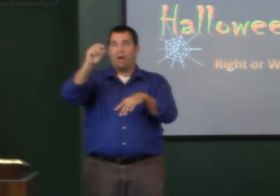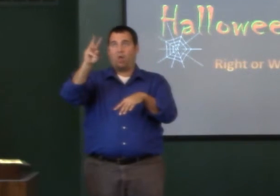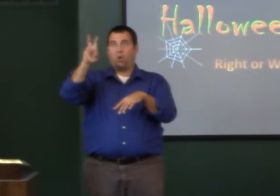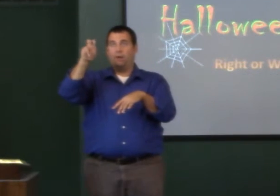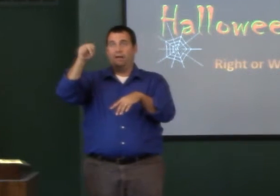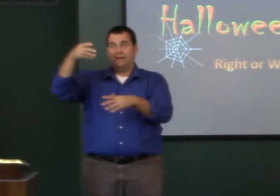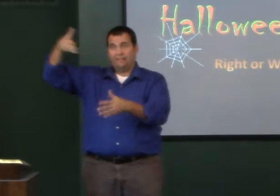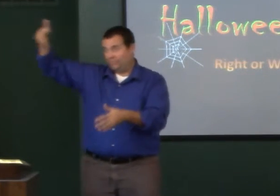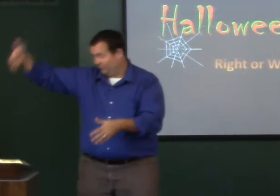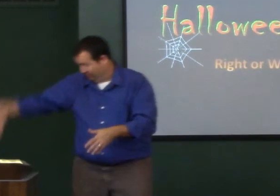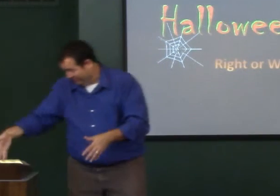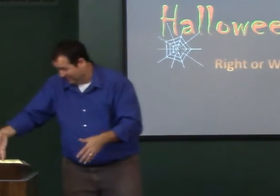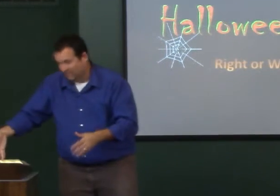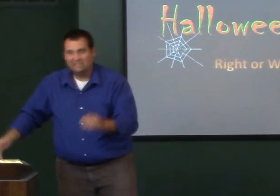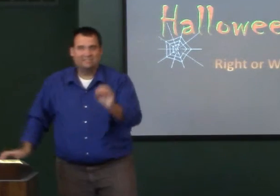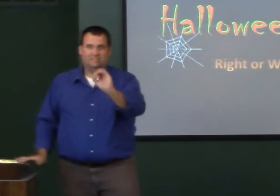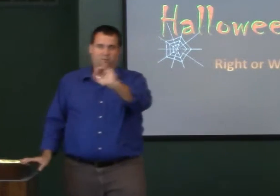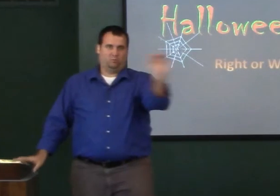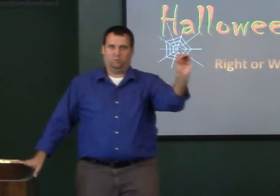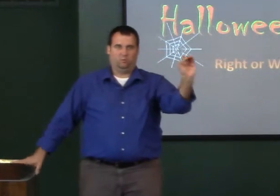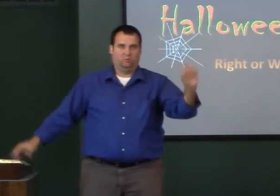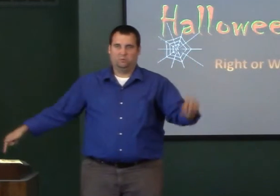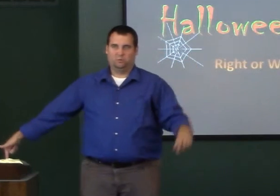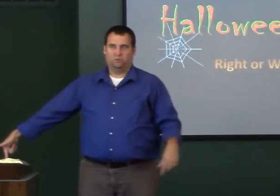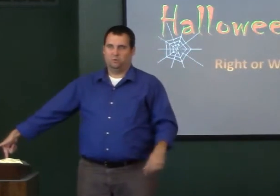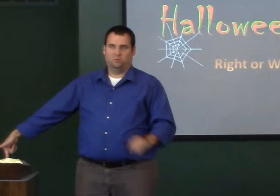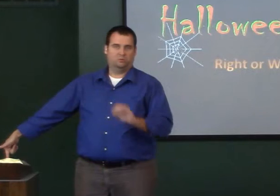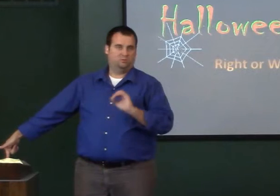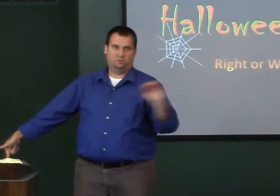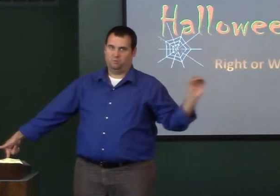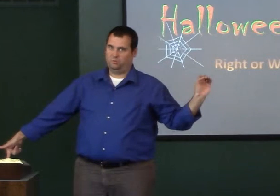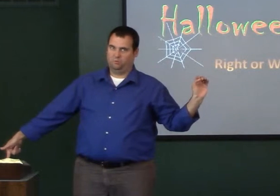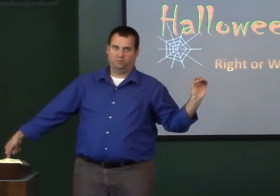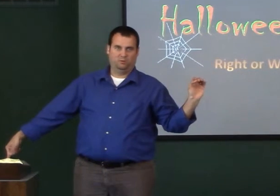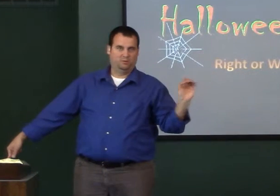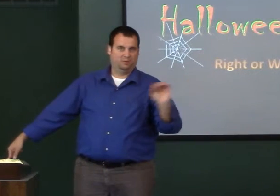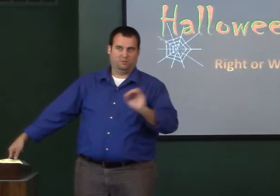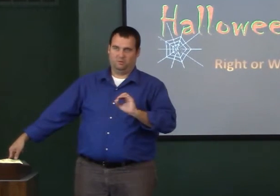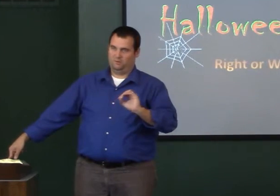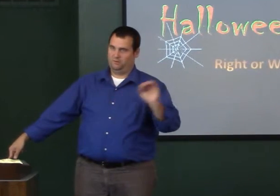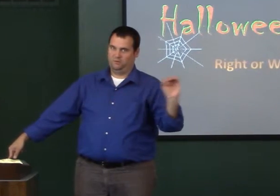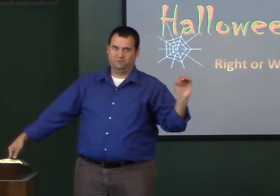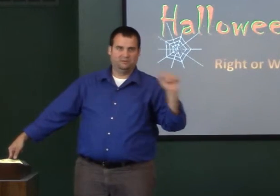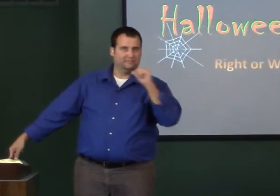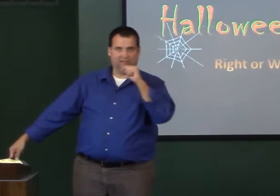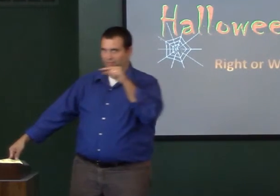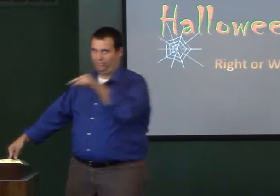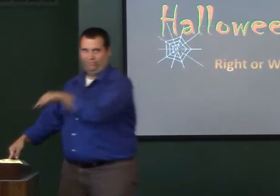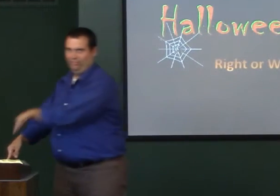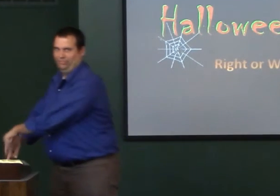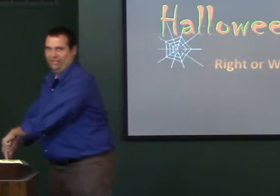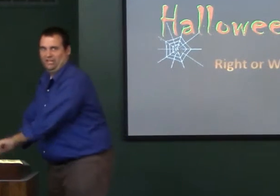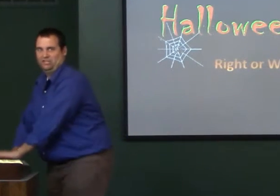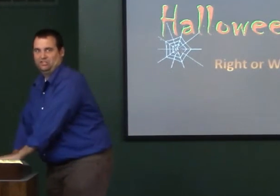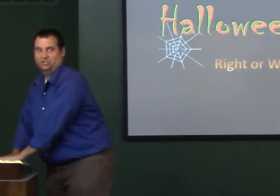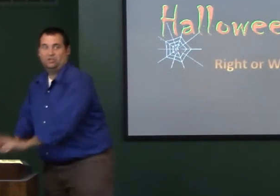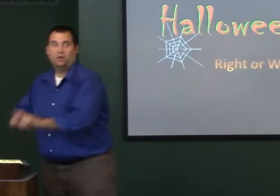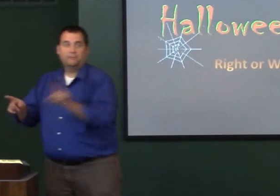Jesus has a sense, it's simple. There is no, it's not there, it's